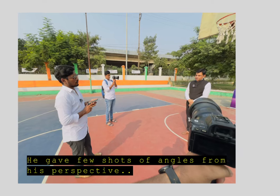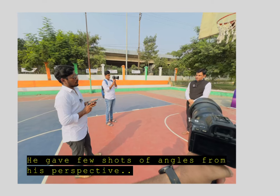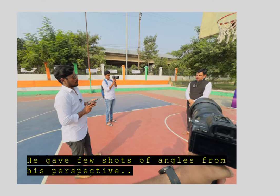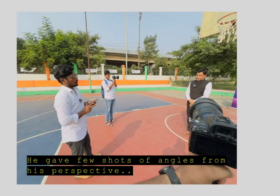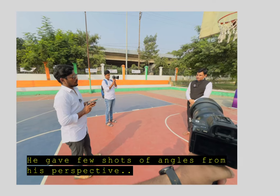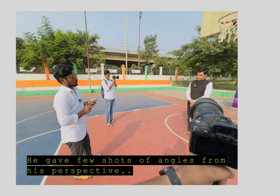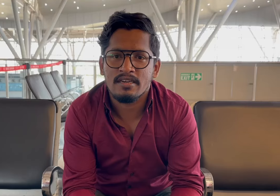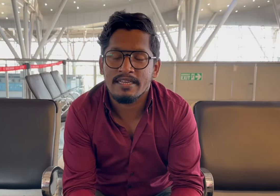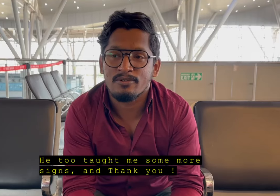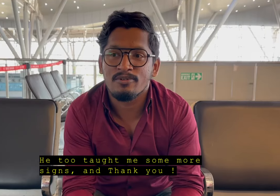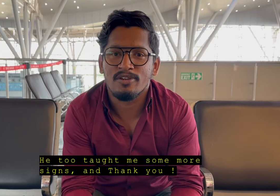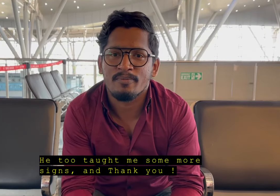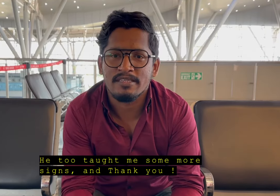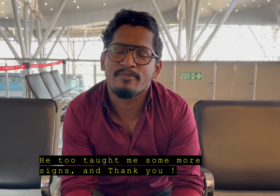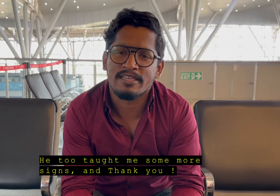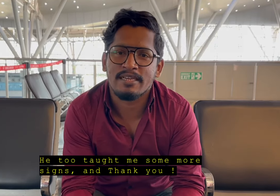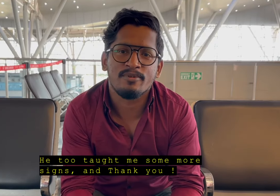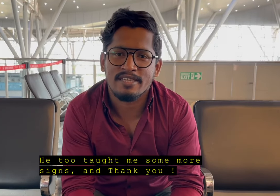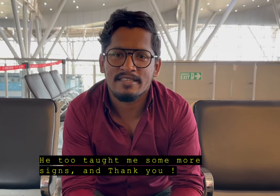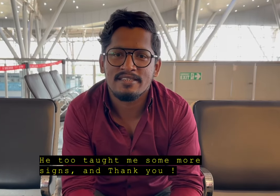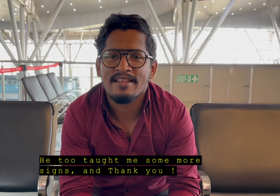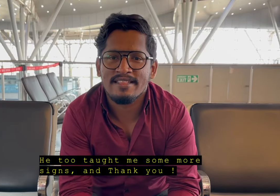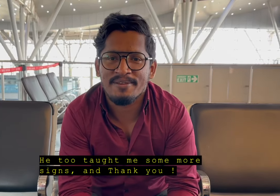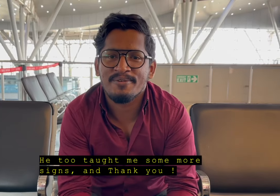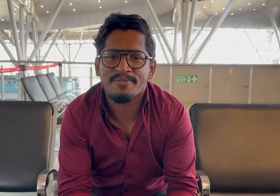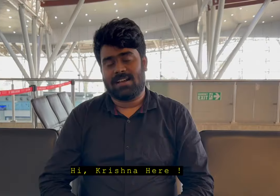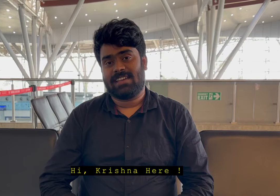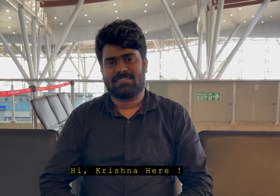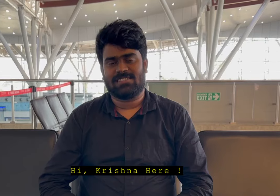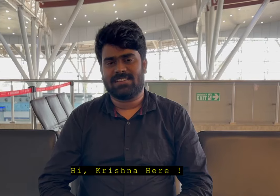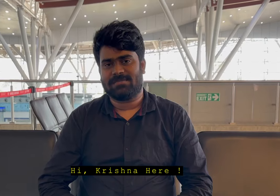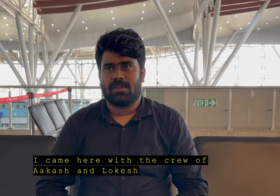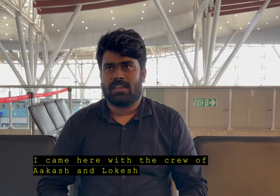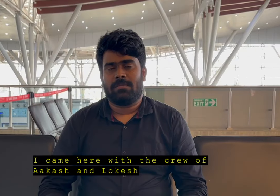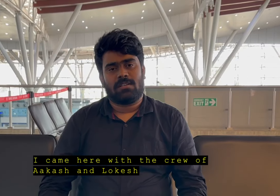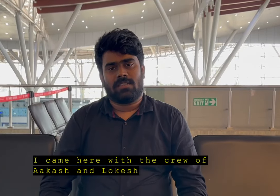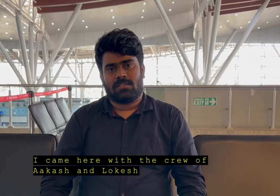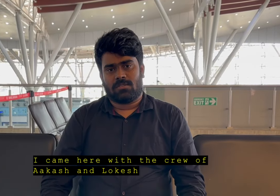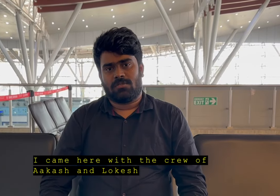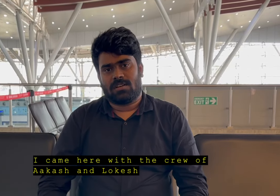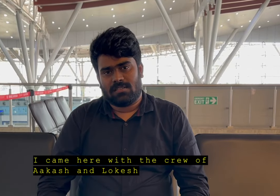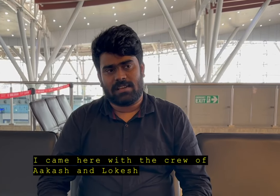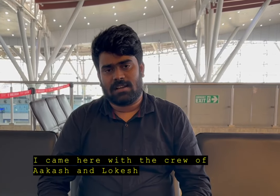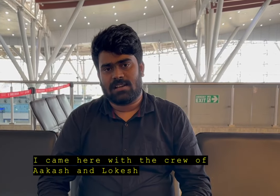from his perspectives. And he too taught me some extra more science. Thank you. Hi, Krishna here. So I came here with the crew of Akash